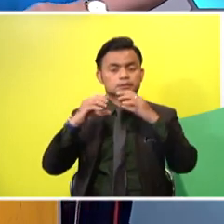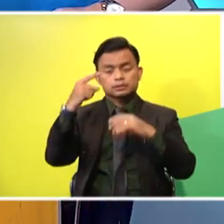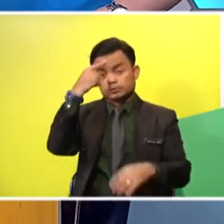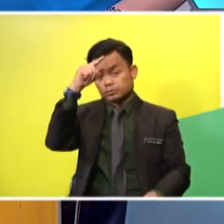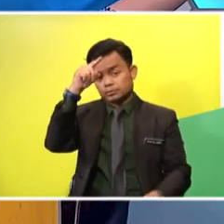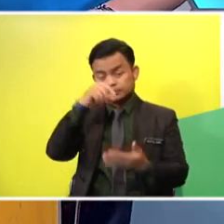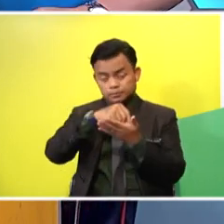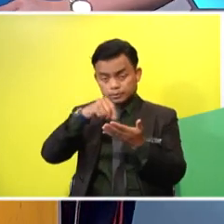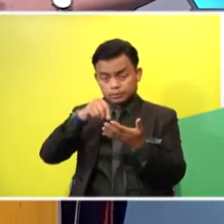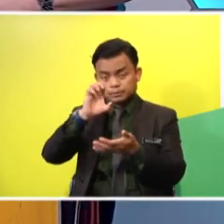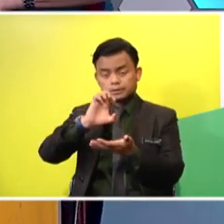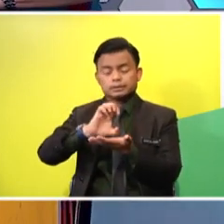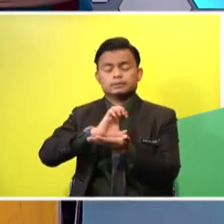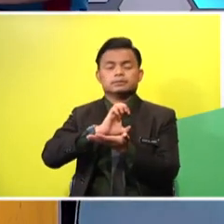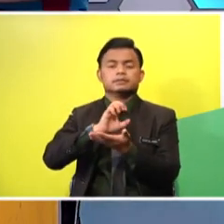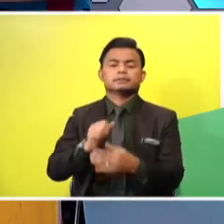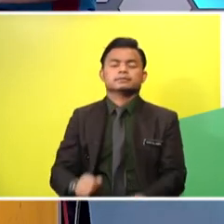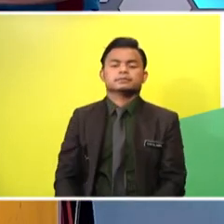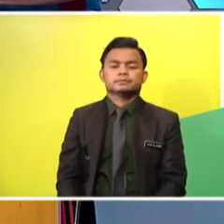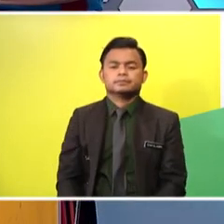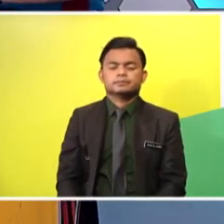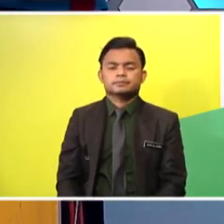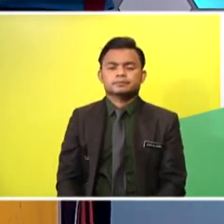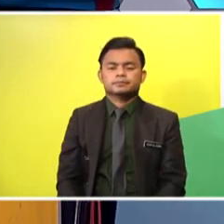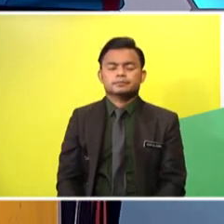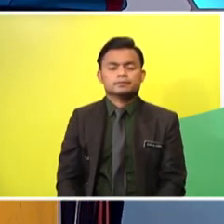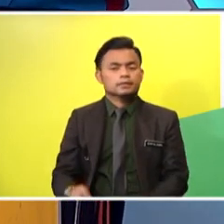let's teach you some tips about